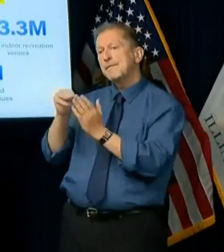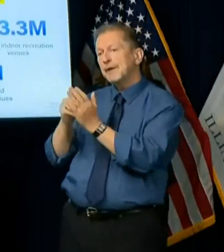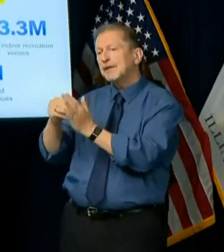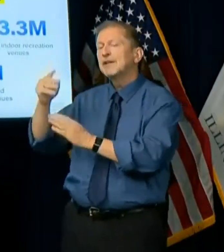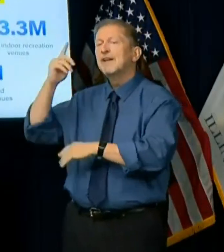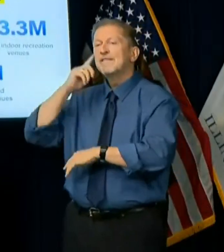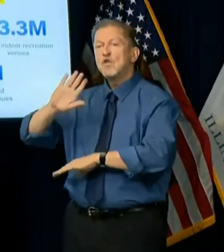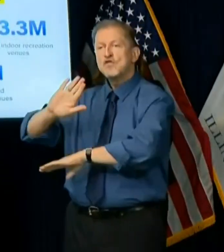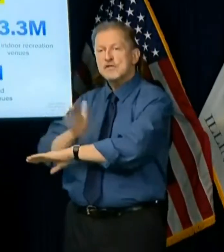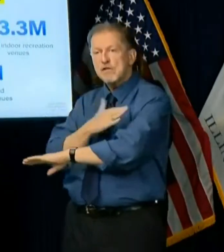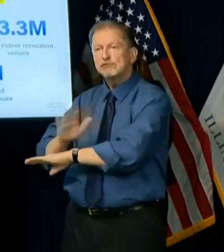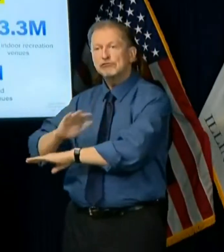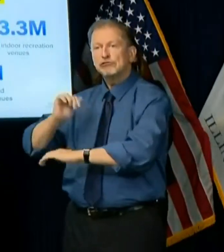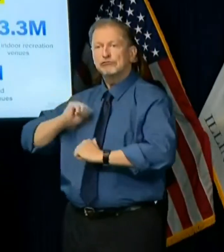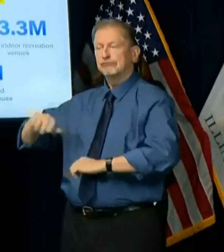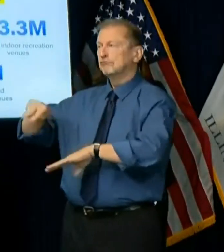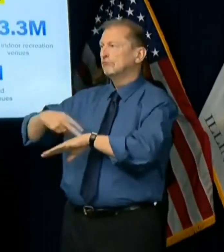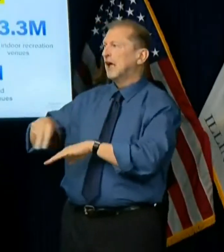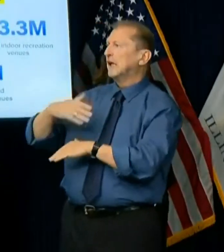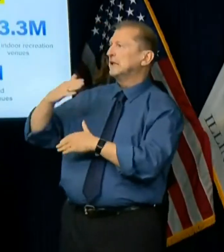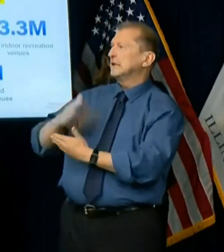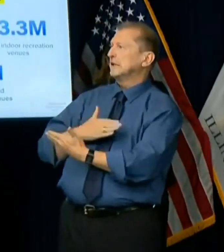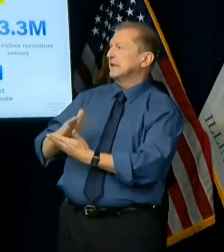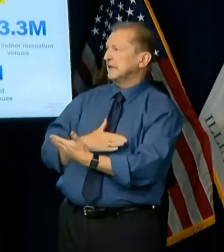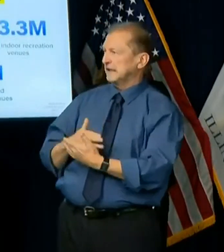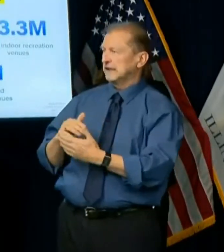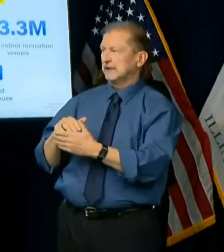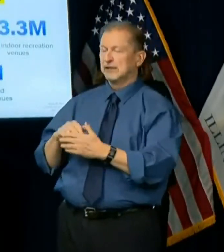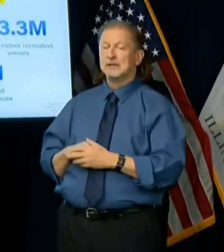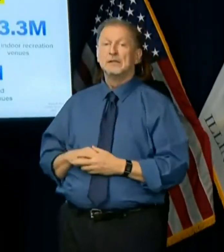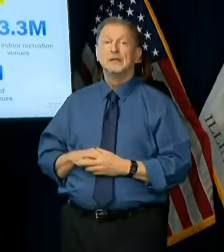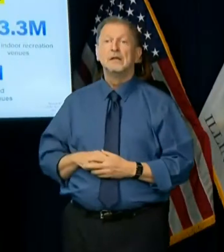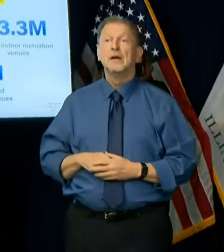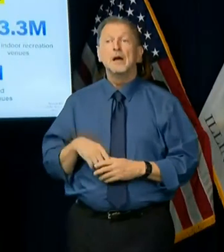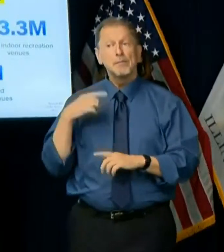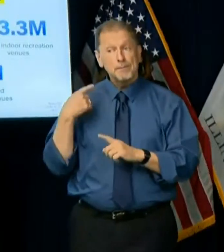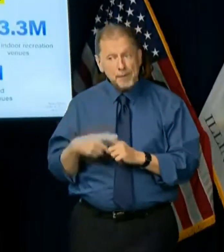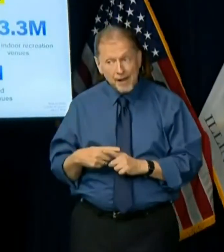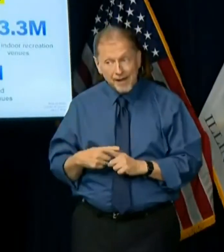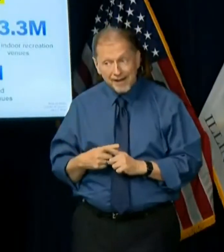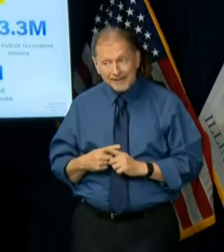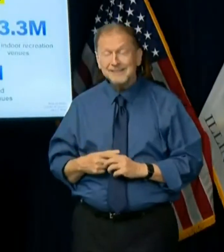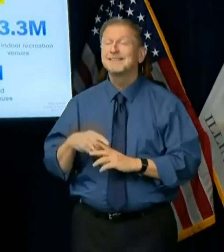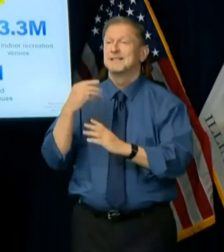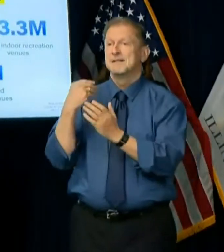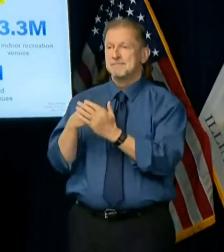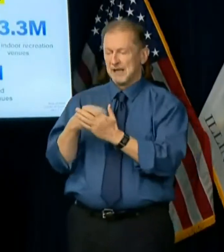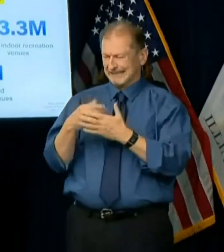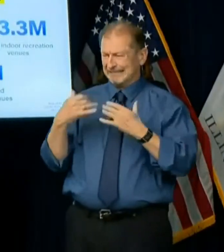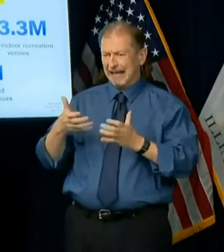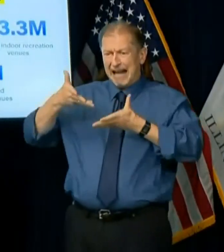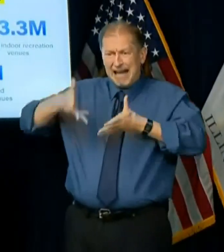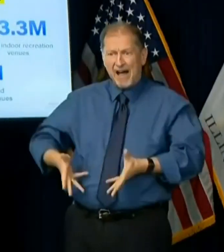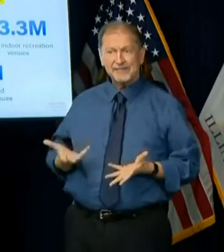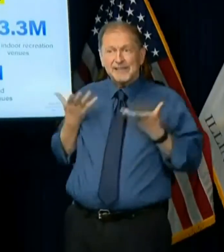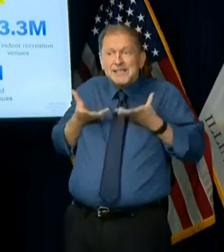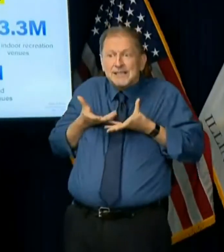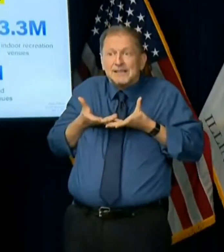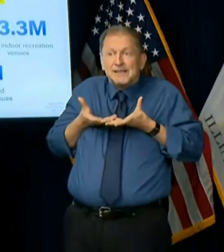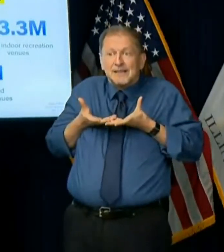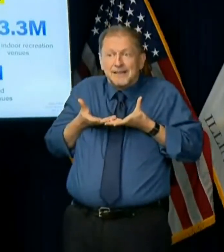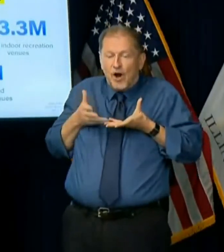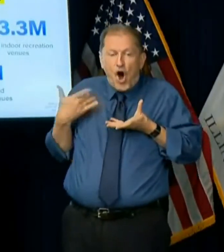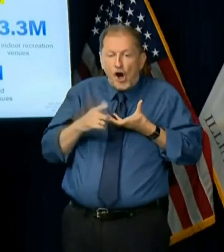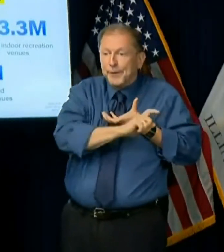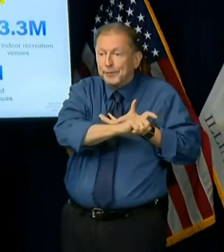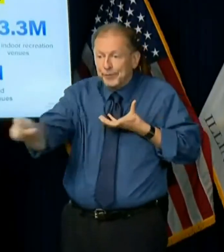and performing arts venues. And as a reminder, nearly twice as many dollars are still available compared to what's